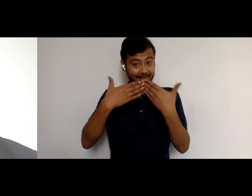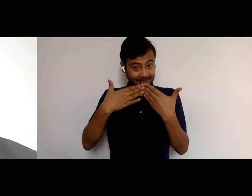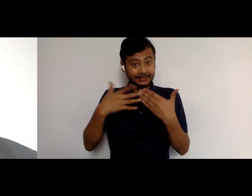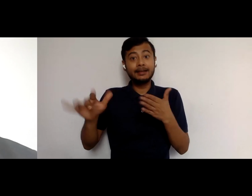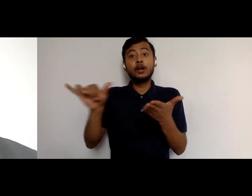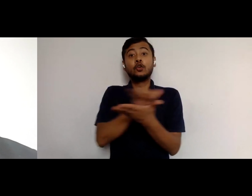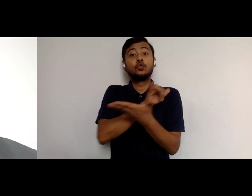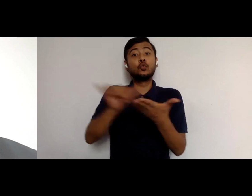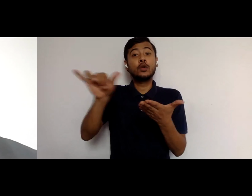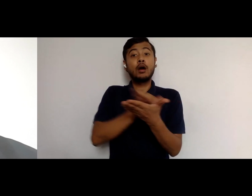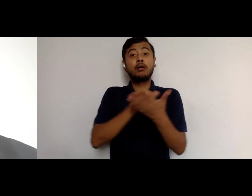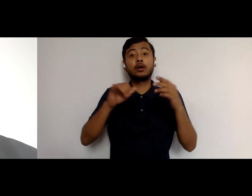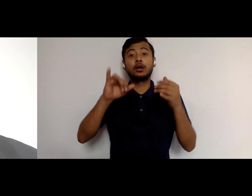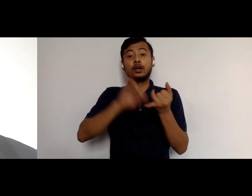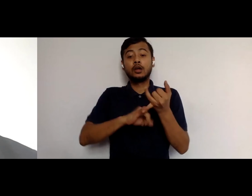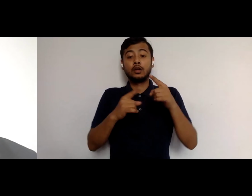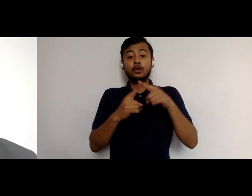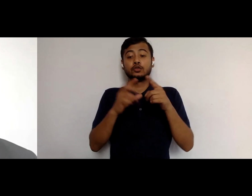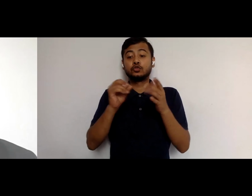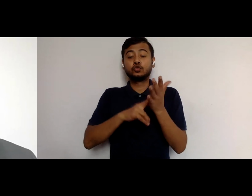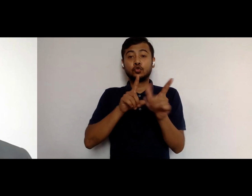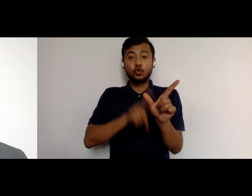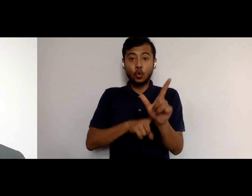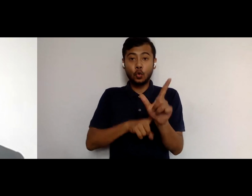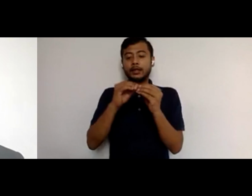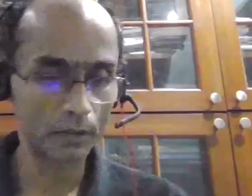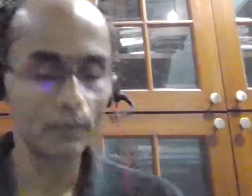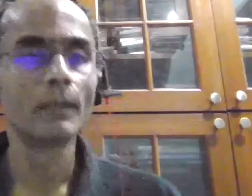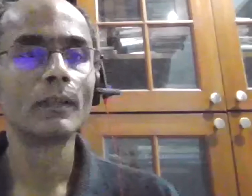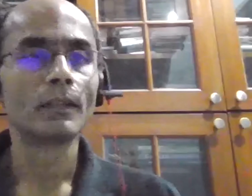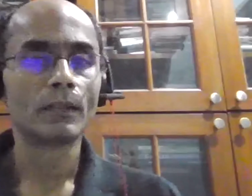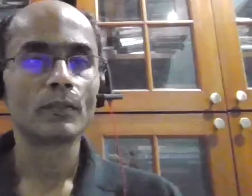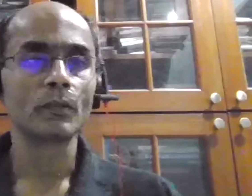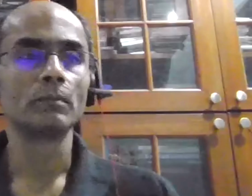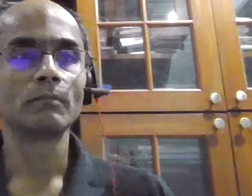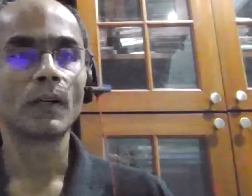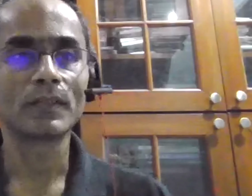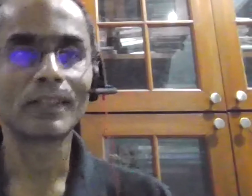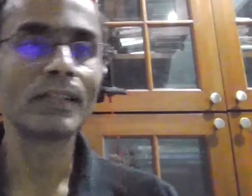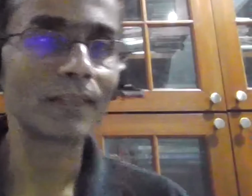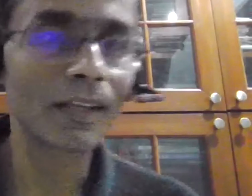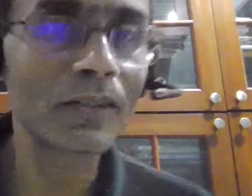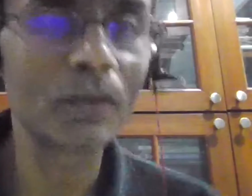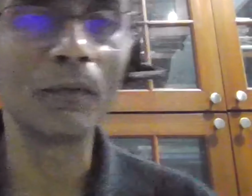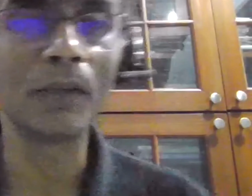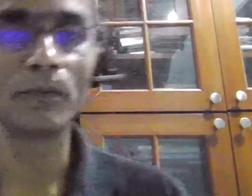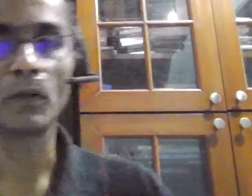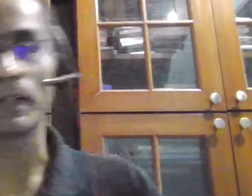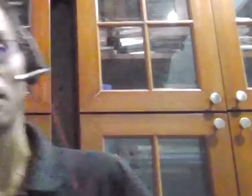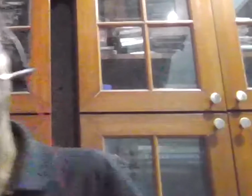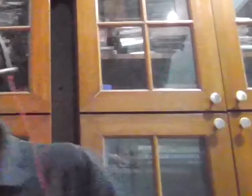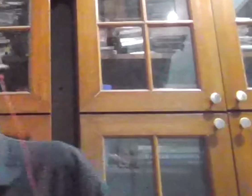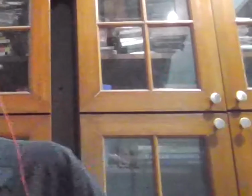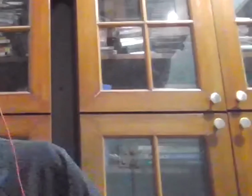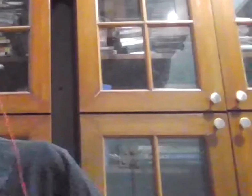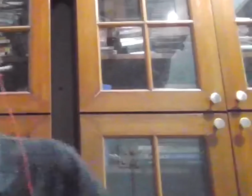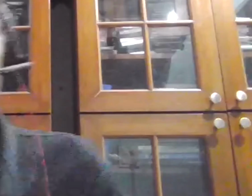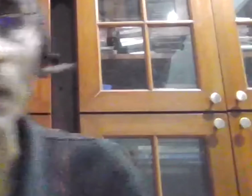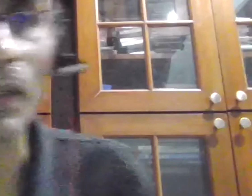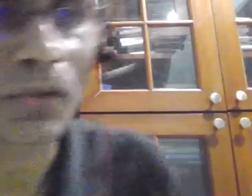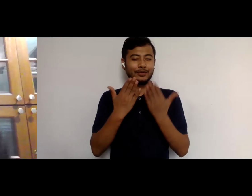in Stony Brook. Over to you, Sanjay. Thank you, Manohar. So our sincere thanks to the wonderful audience, first and